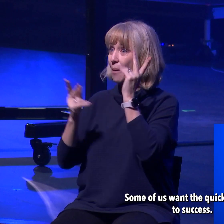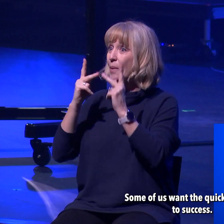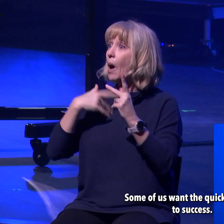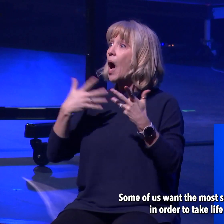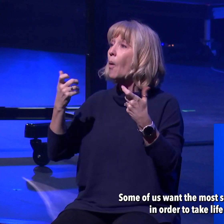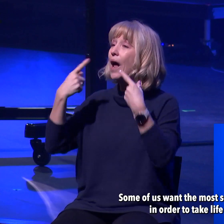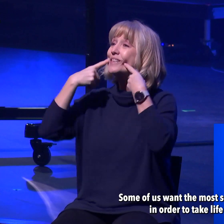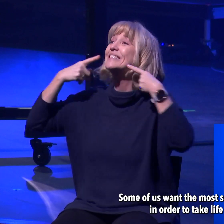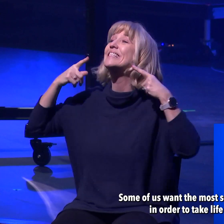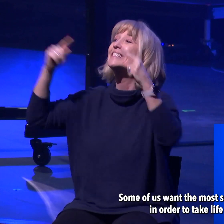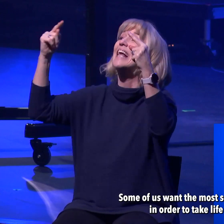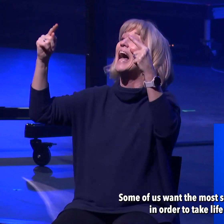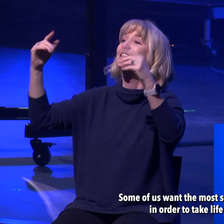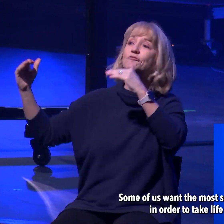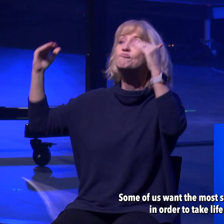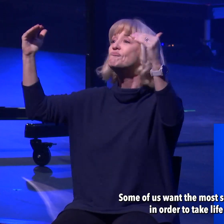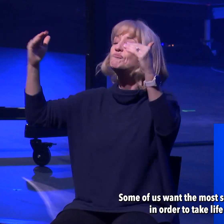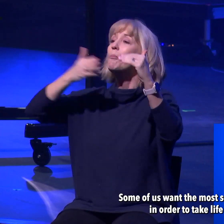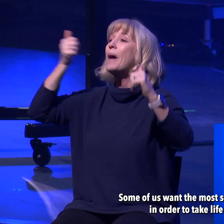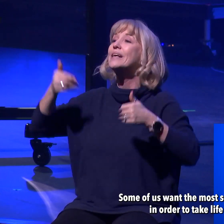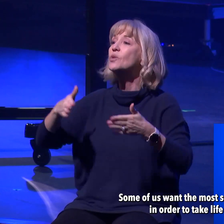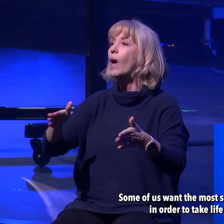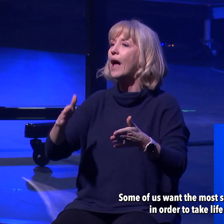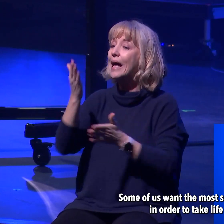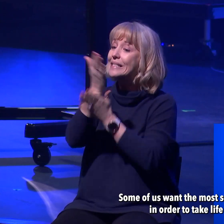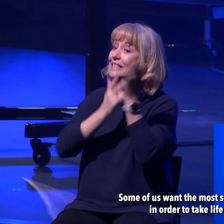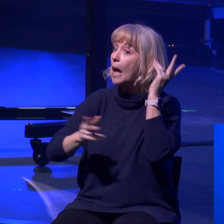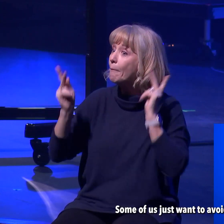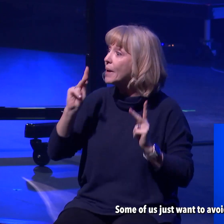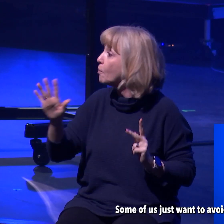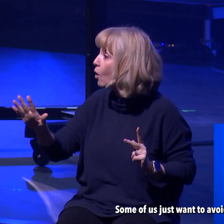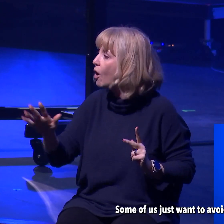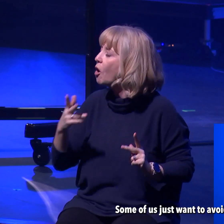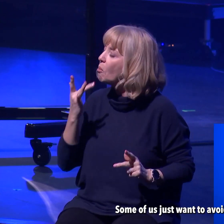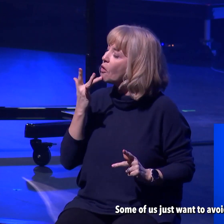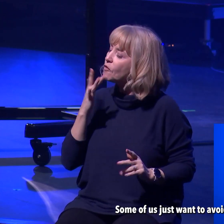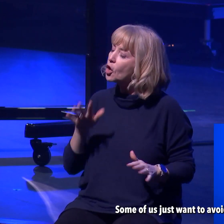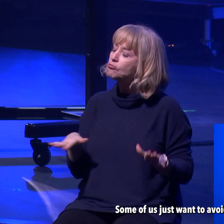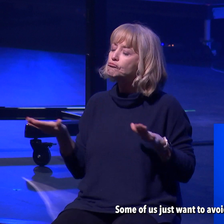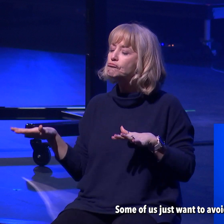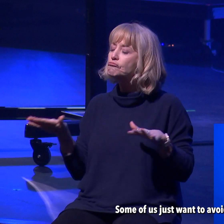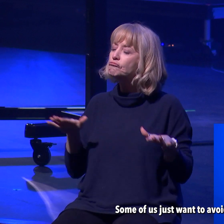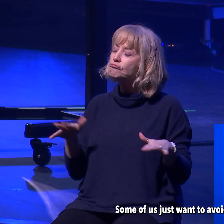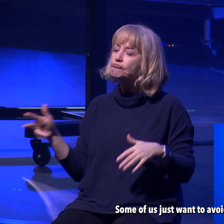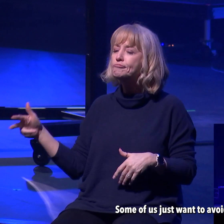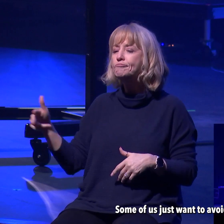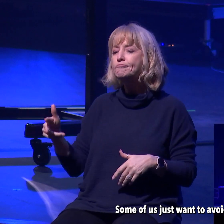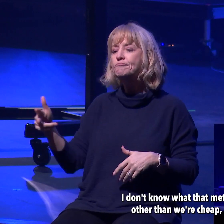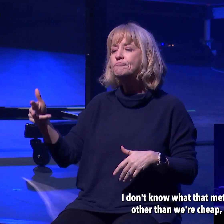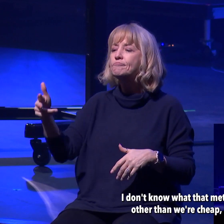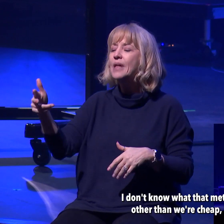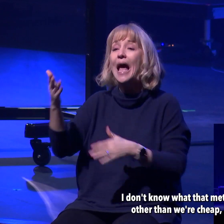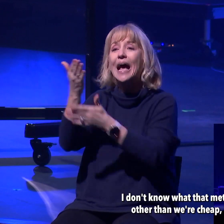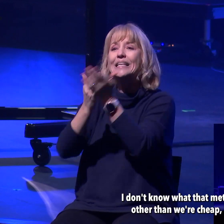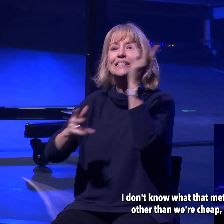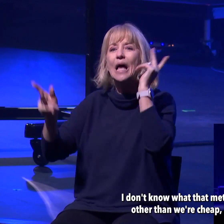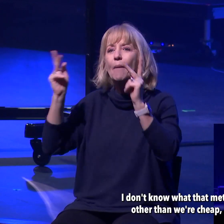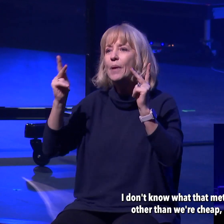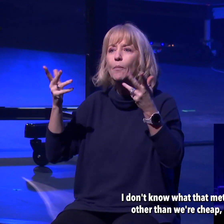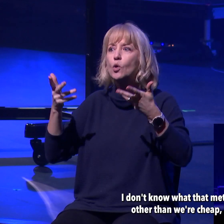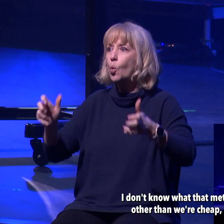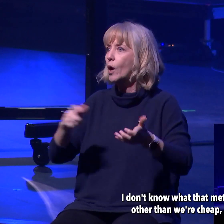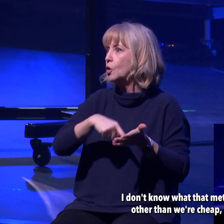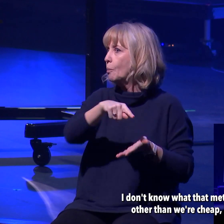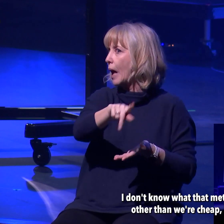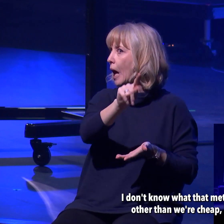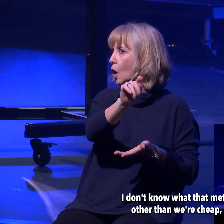success. Some of us want the most scenic route in order to take life in. Some of us just want to avoid toll roads. I don't know what that metaphor is for,